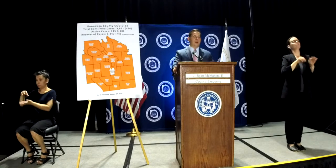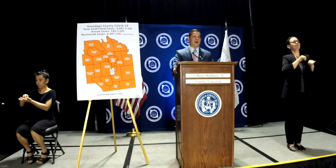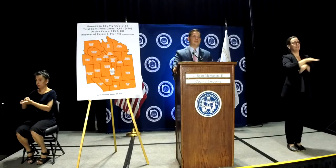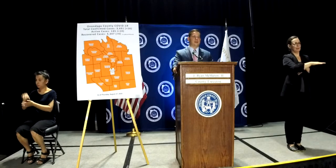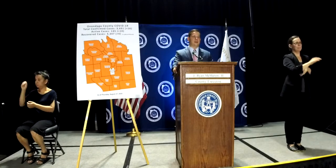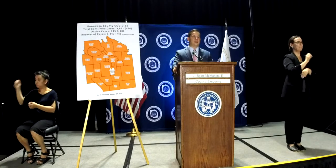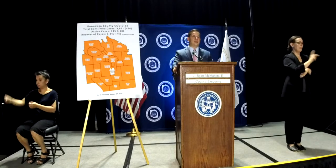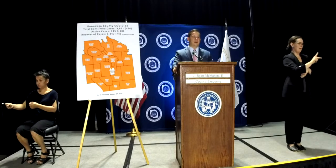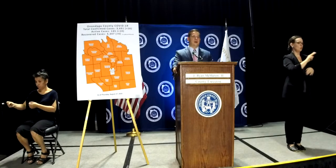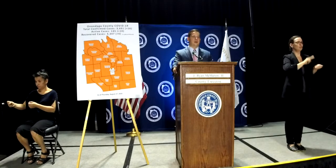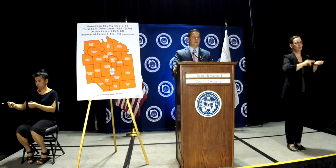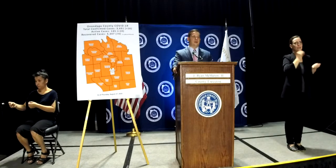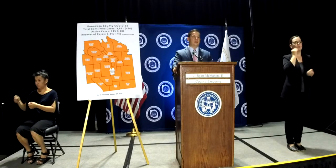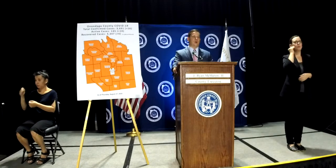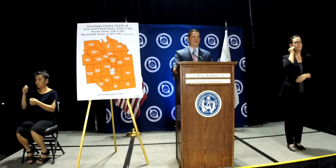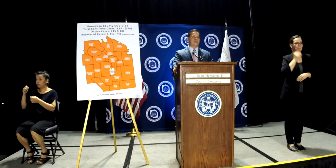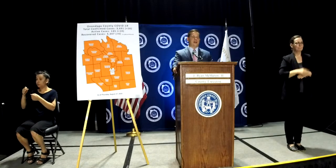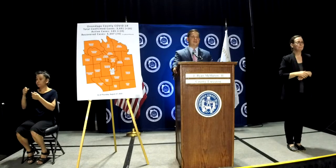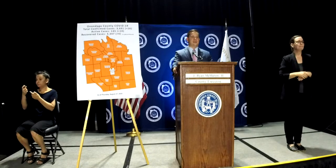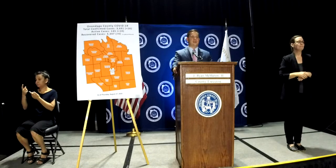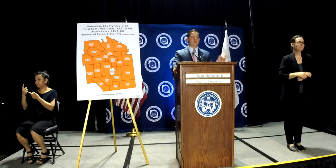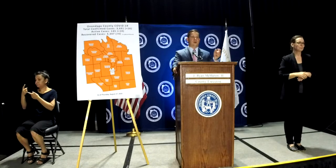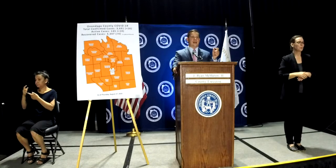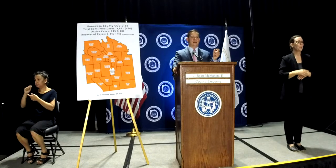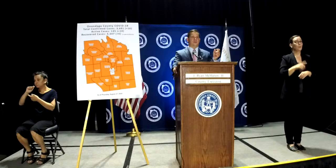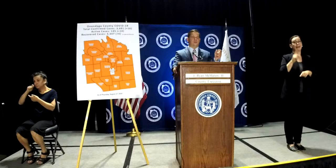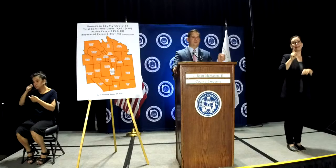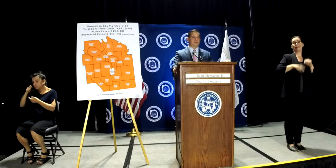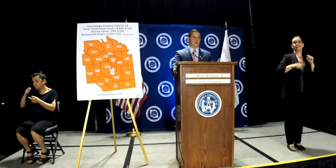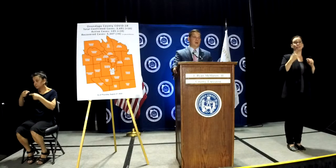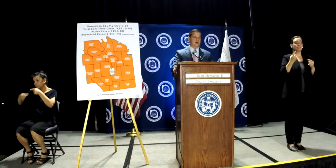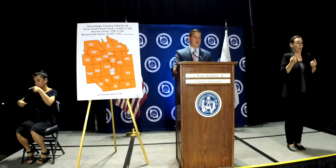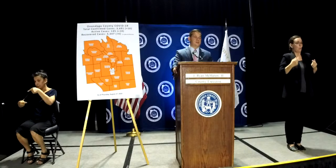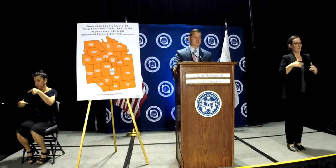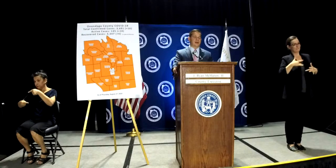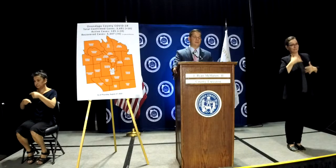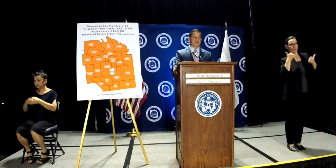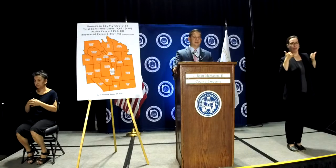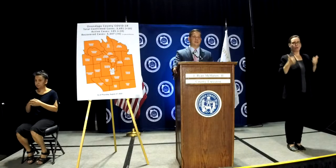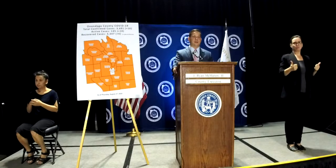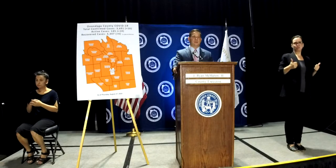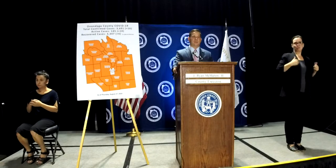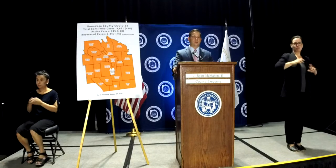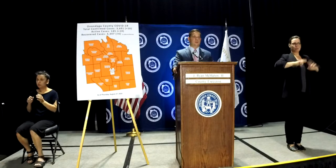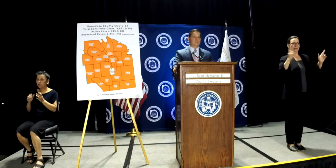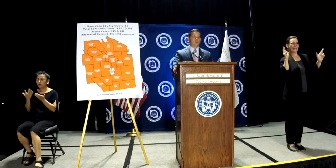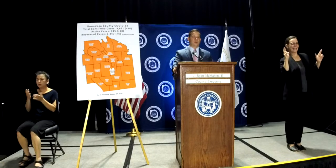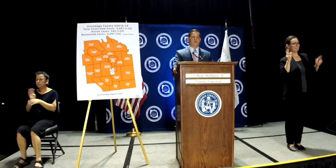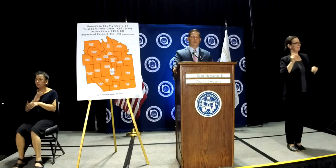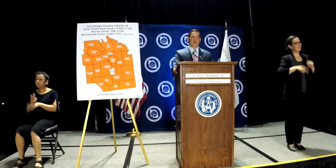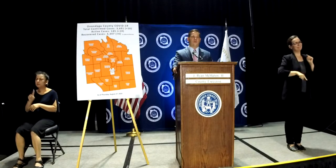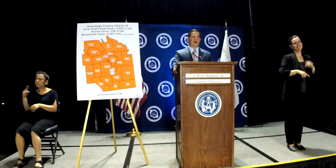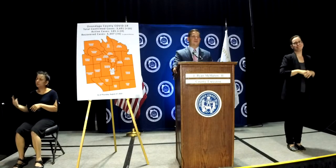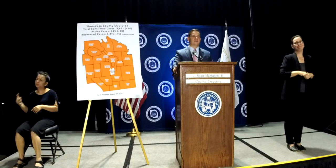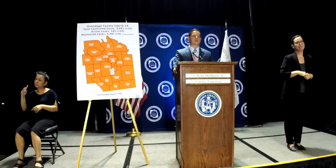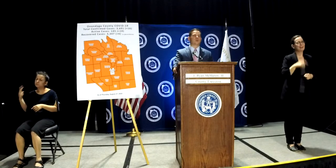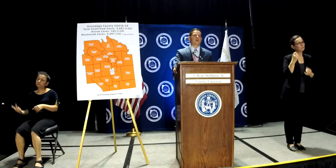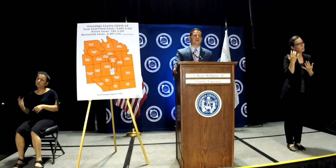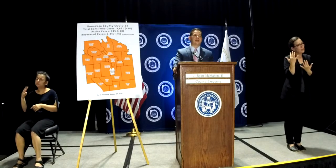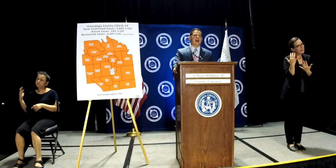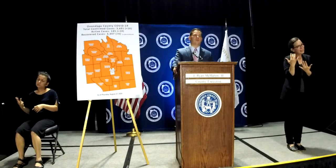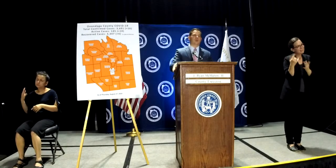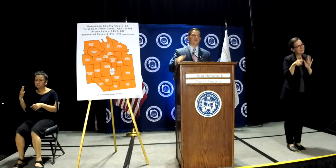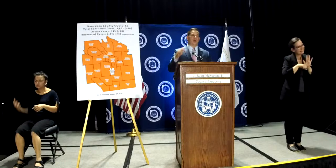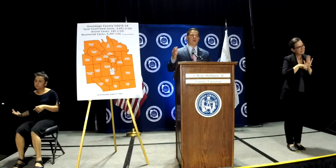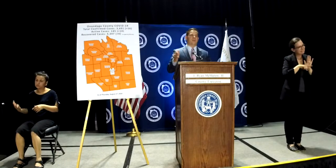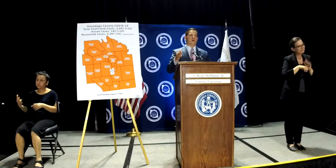need to pass a COVID test that says you are negative. Sometimes that could take 3, 4, 5, 6